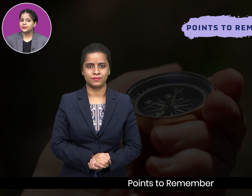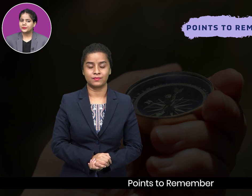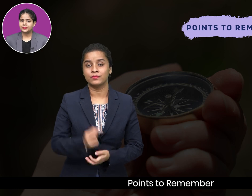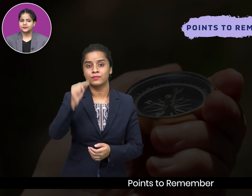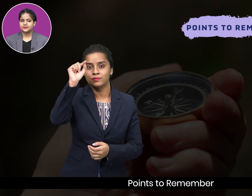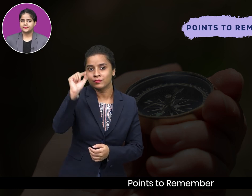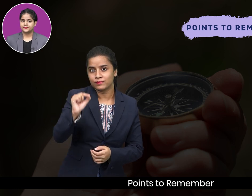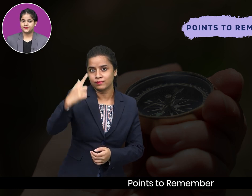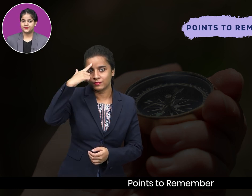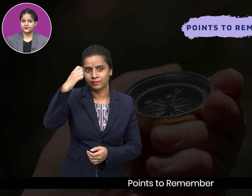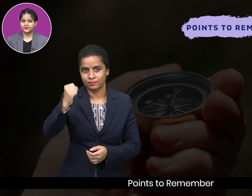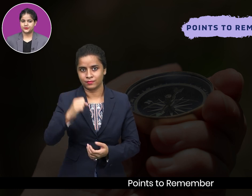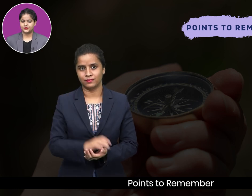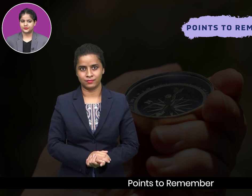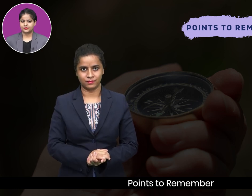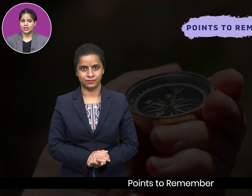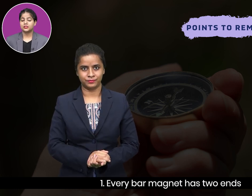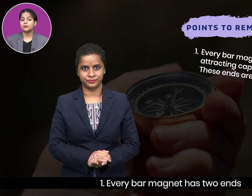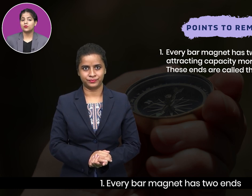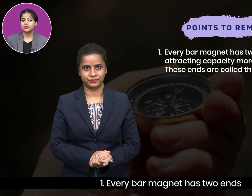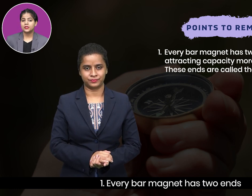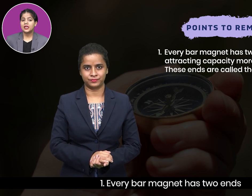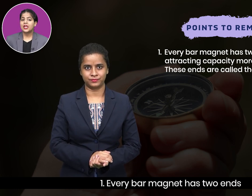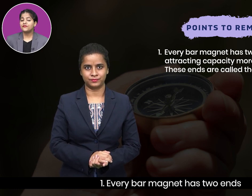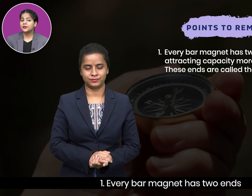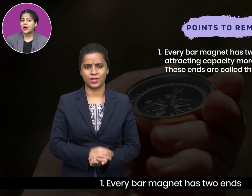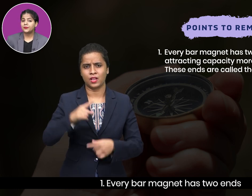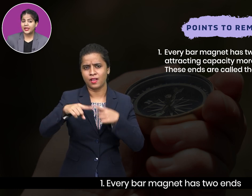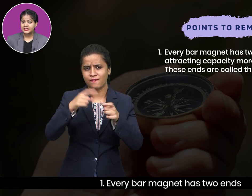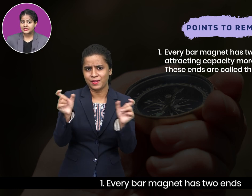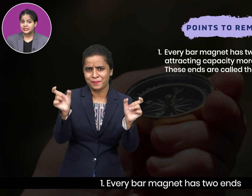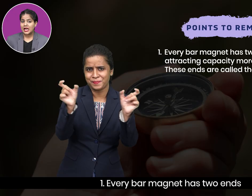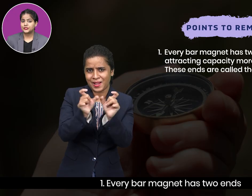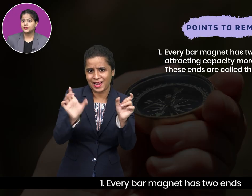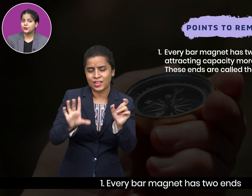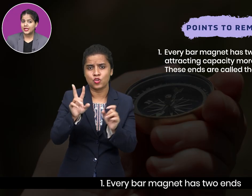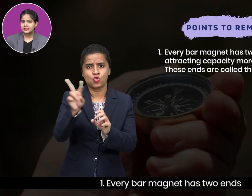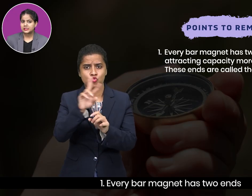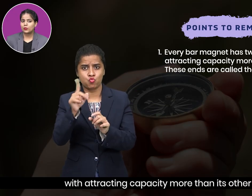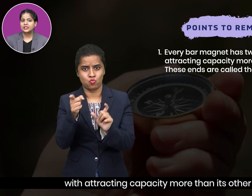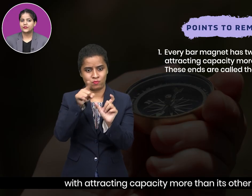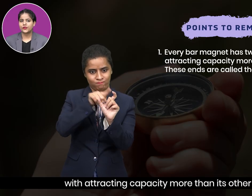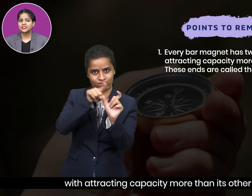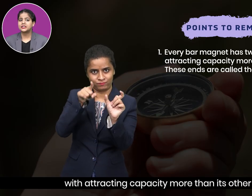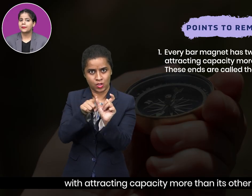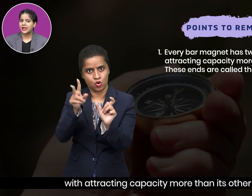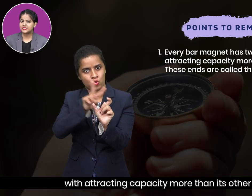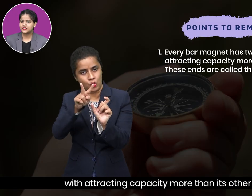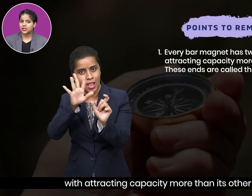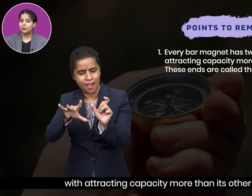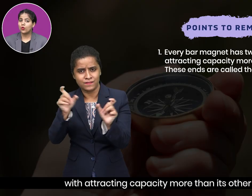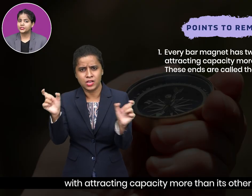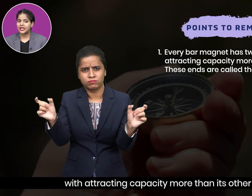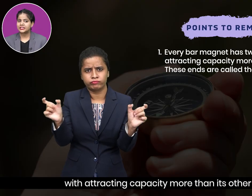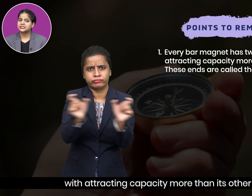Points to remember. Number 1. Every bar magnet has two ends, with attracting